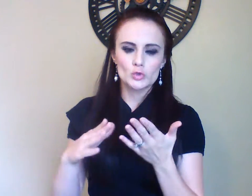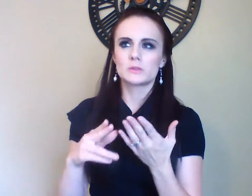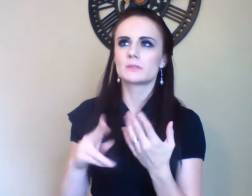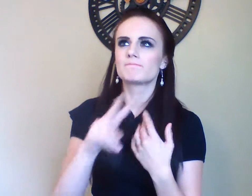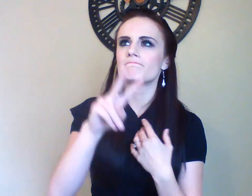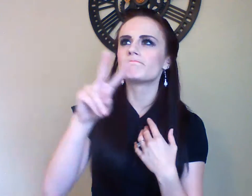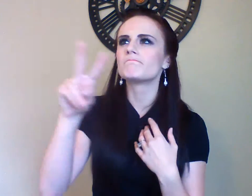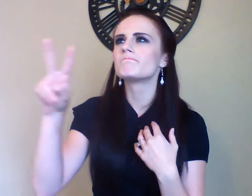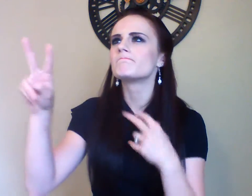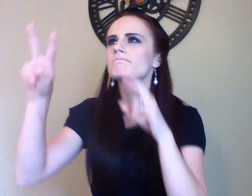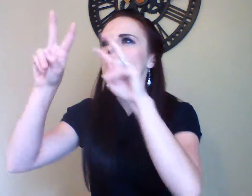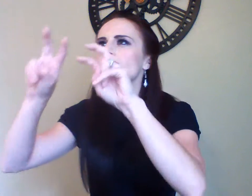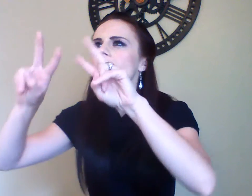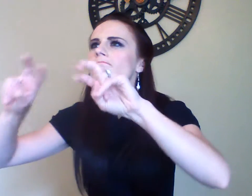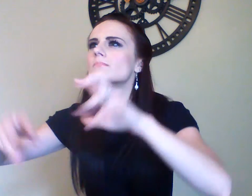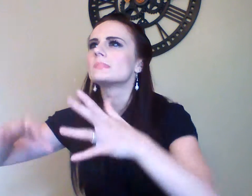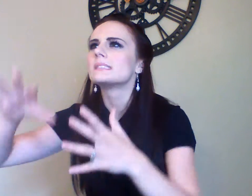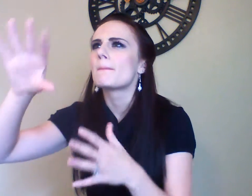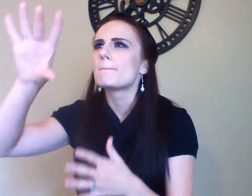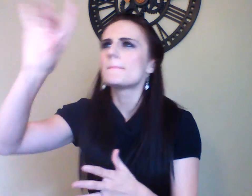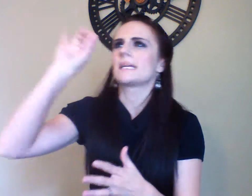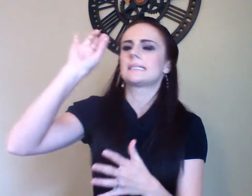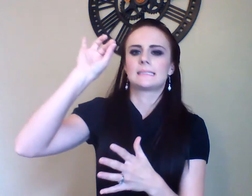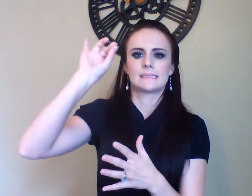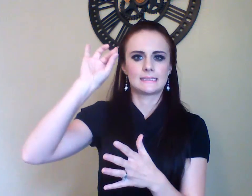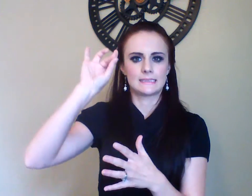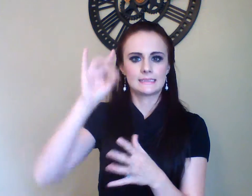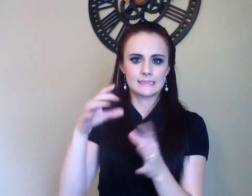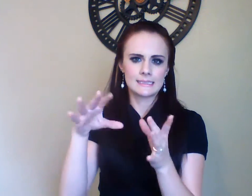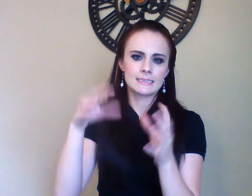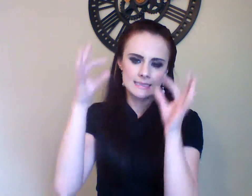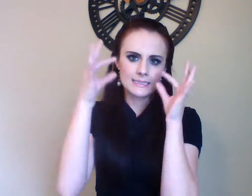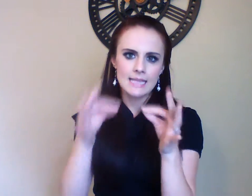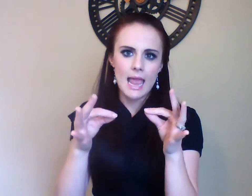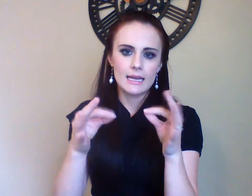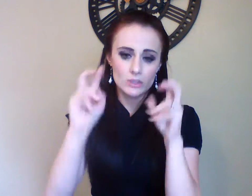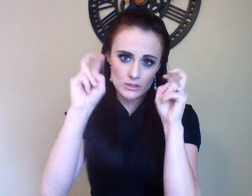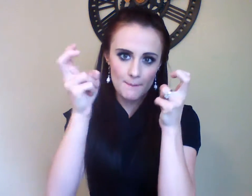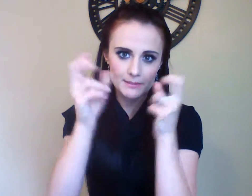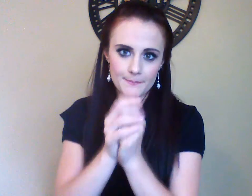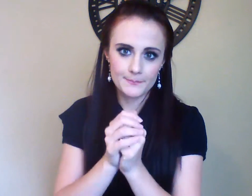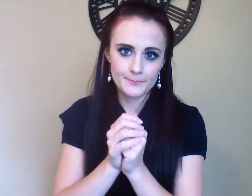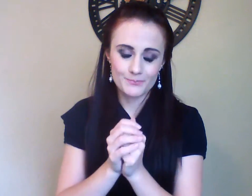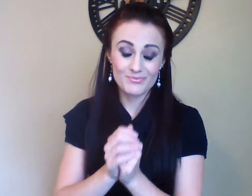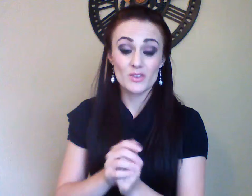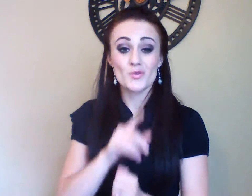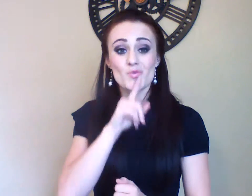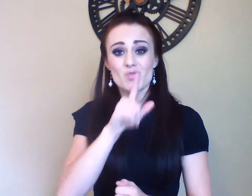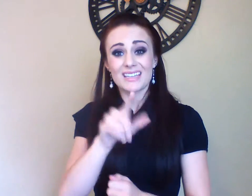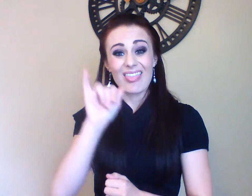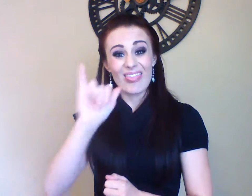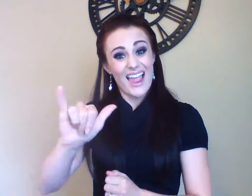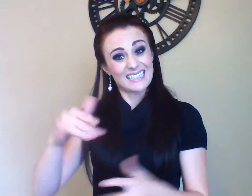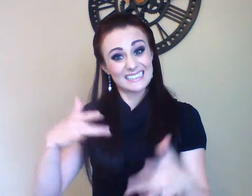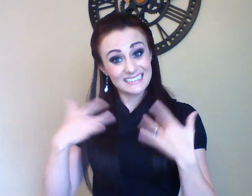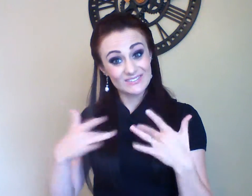that topic. And the activity that I just described really involves a lot of skill. I mean,